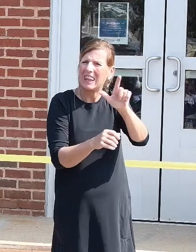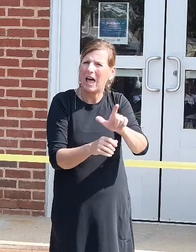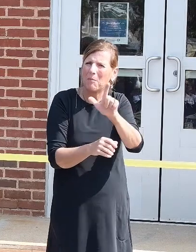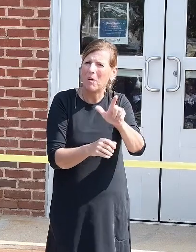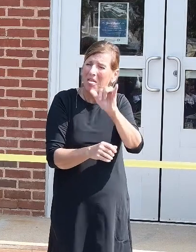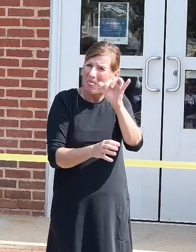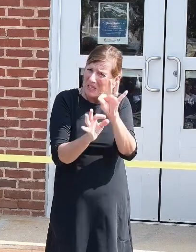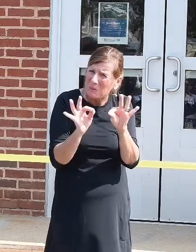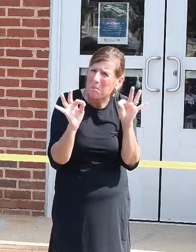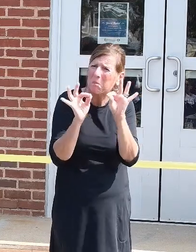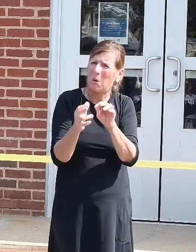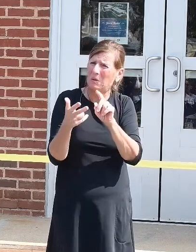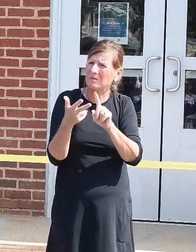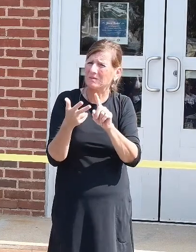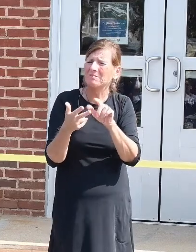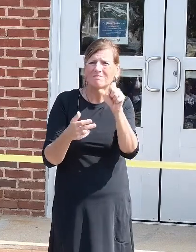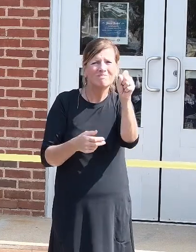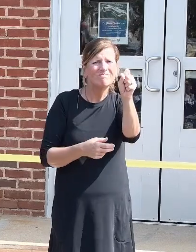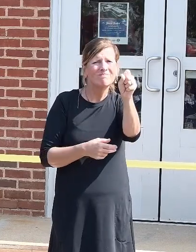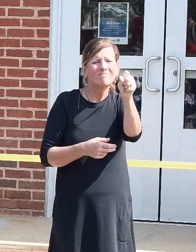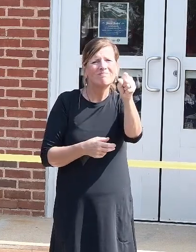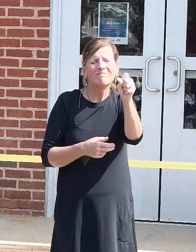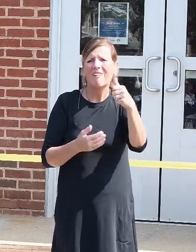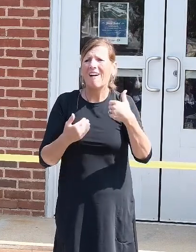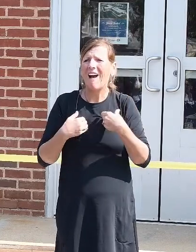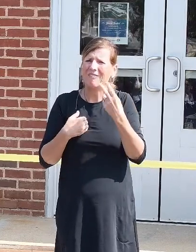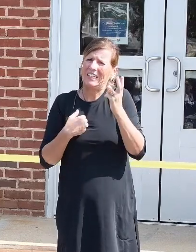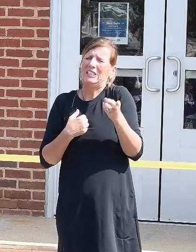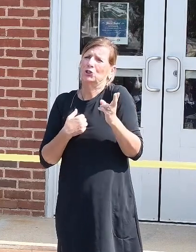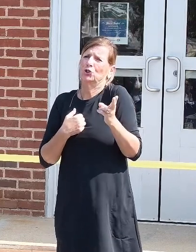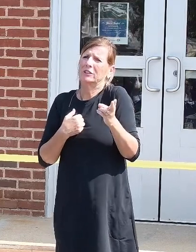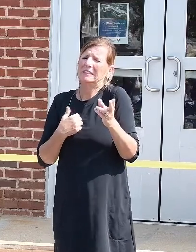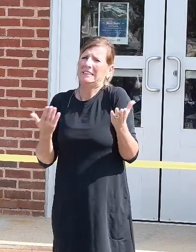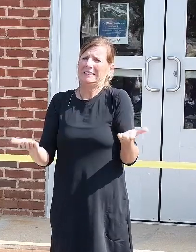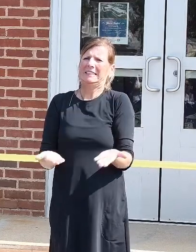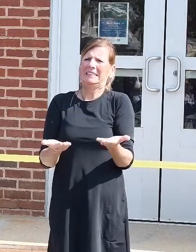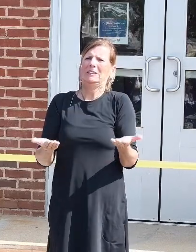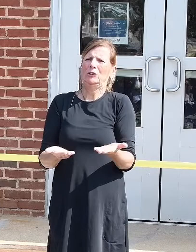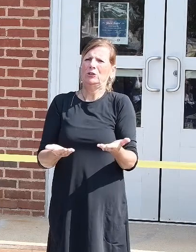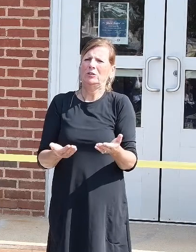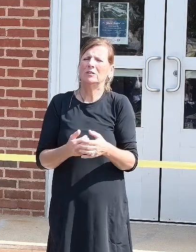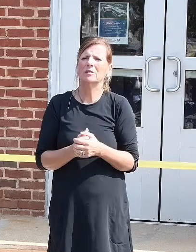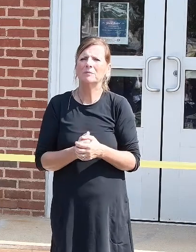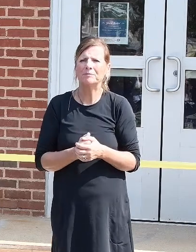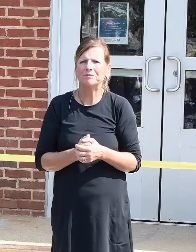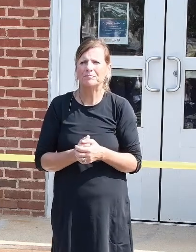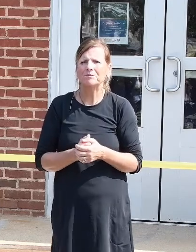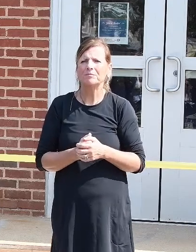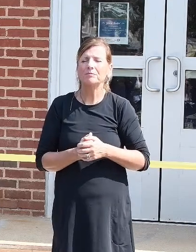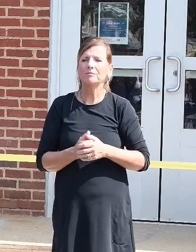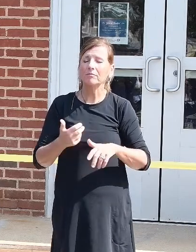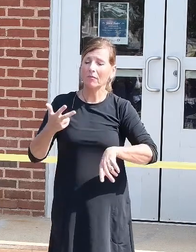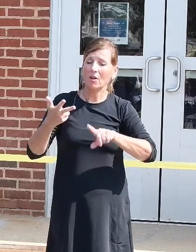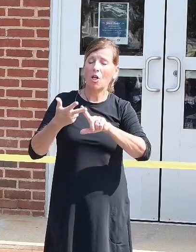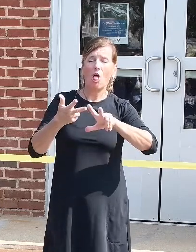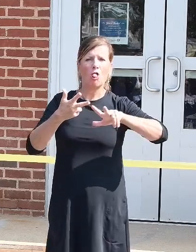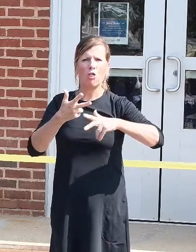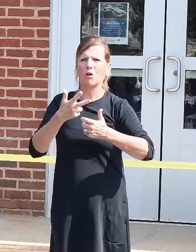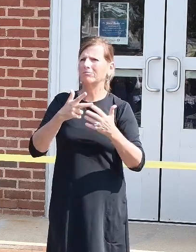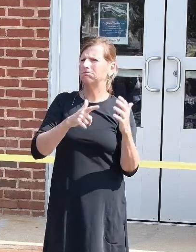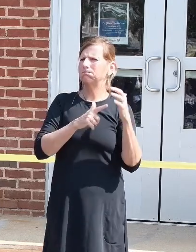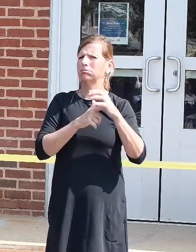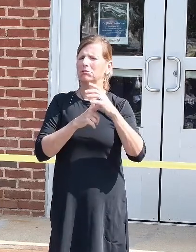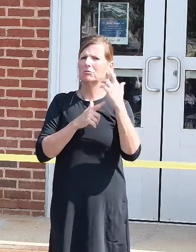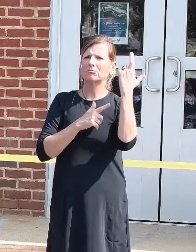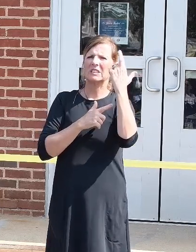that's very important that we have the history here. And I guess the third most important reason